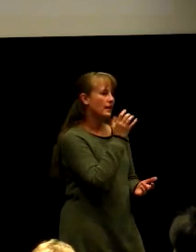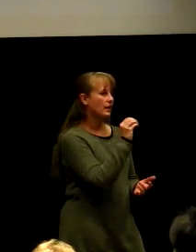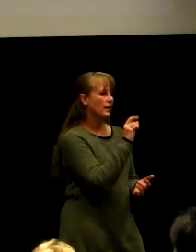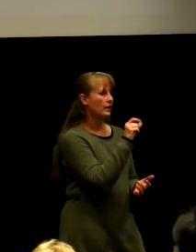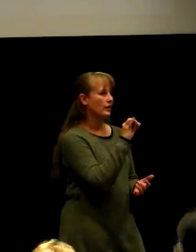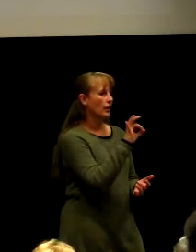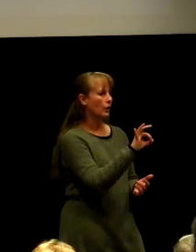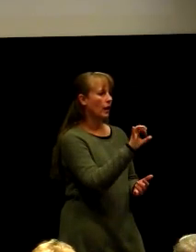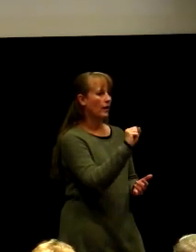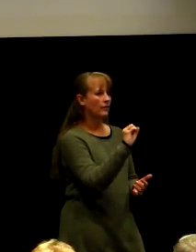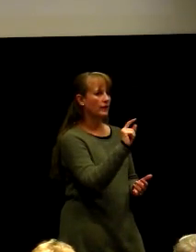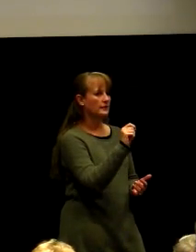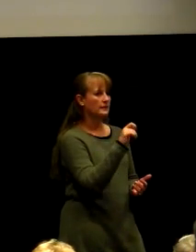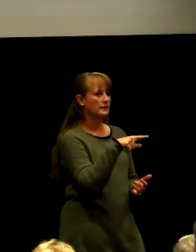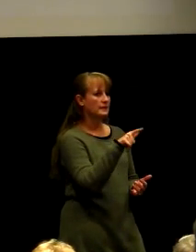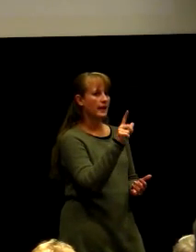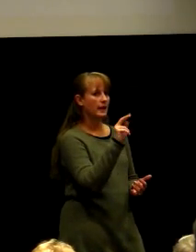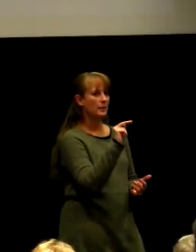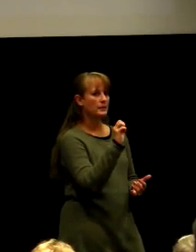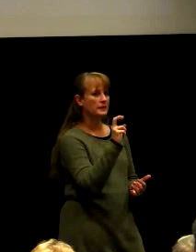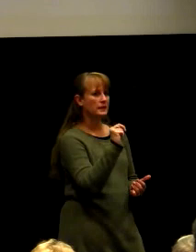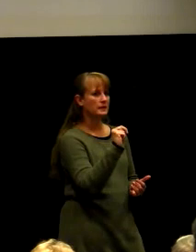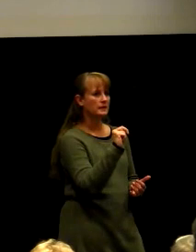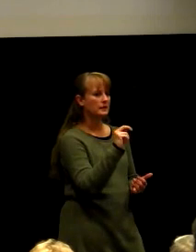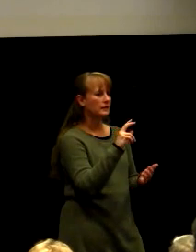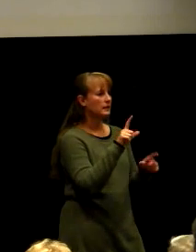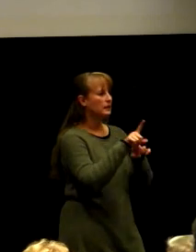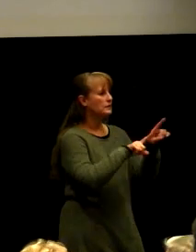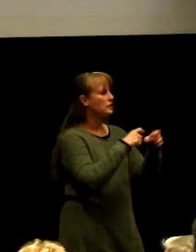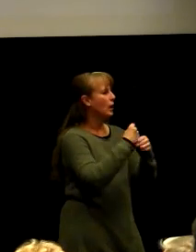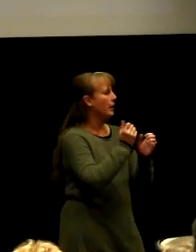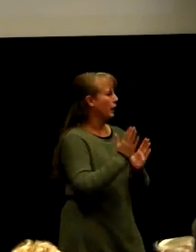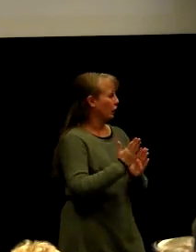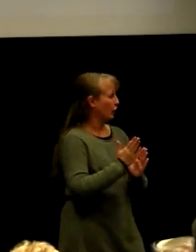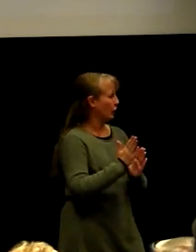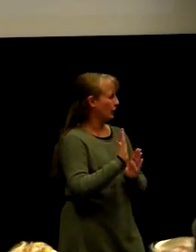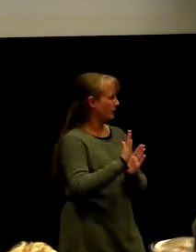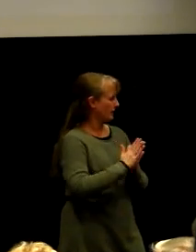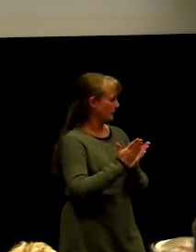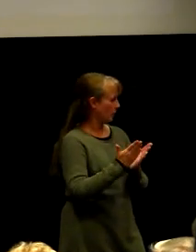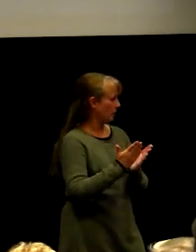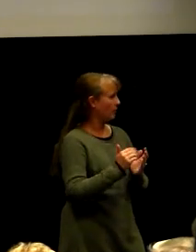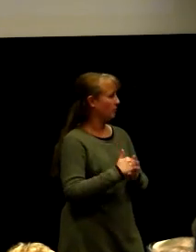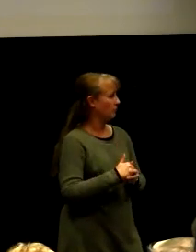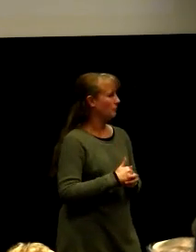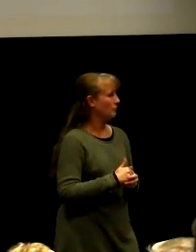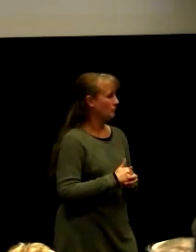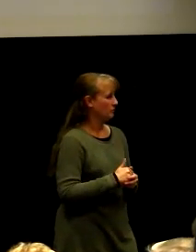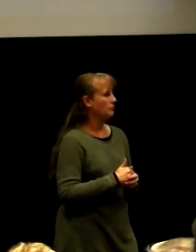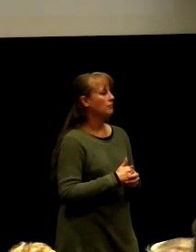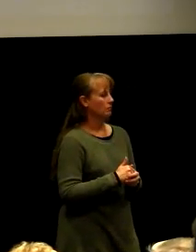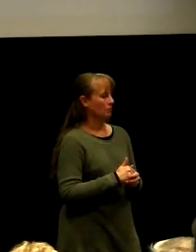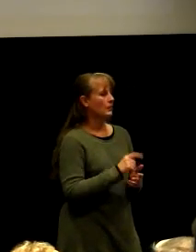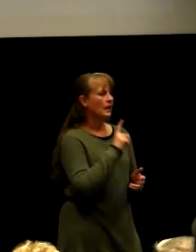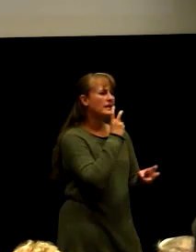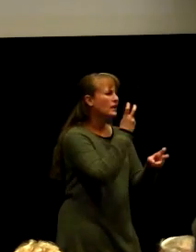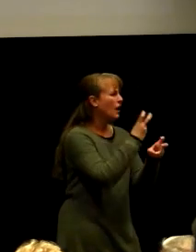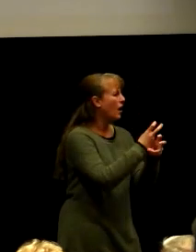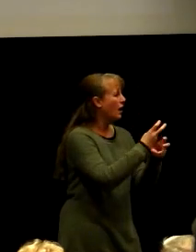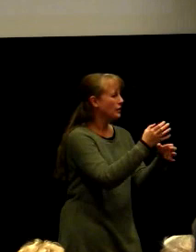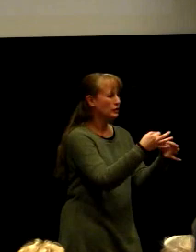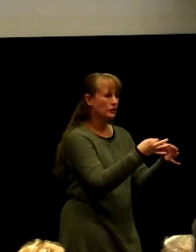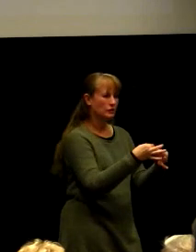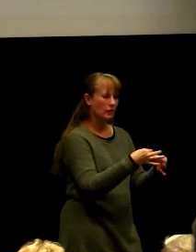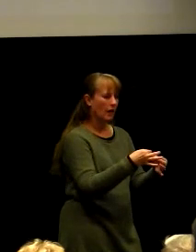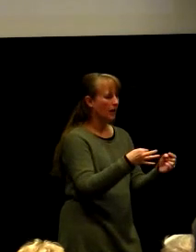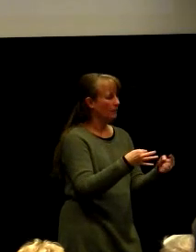Olaf Stapledon. Have any of you read him, Star Maker, by chance? It's very hard to describe